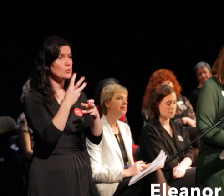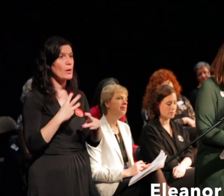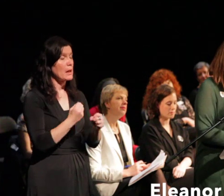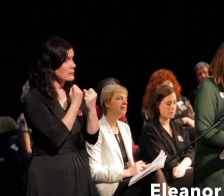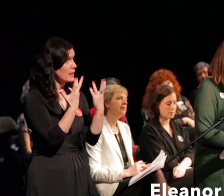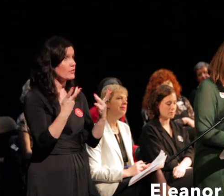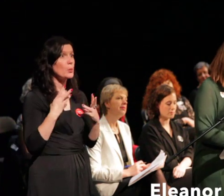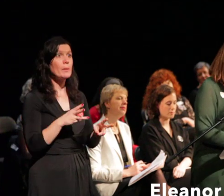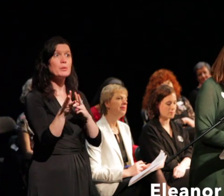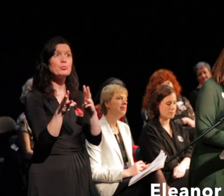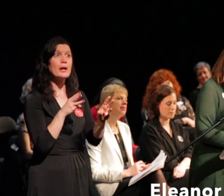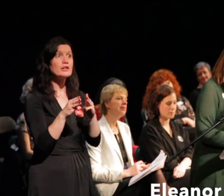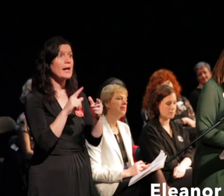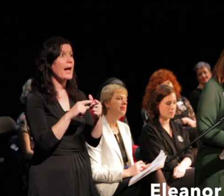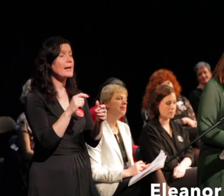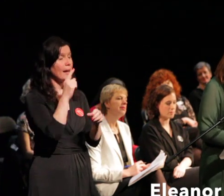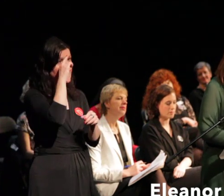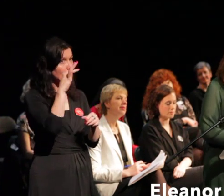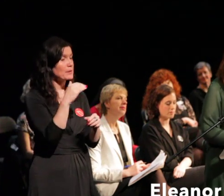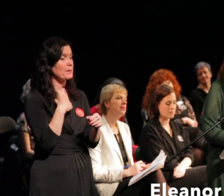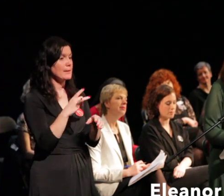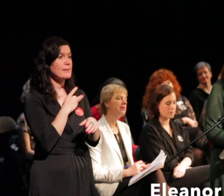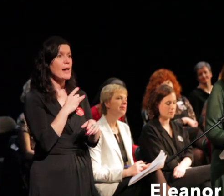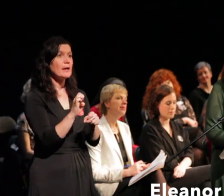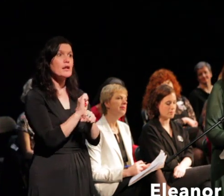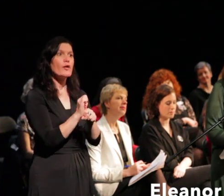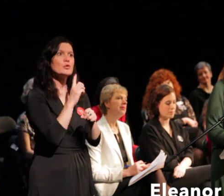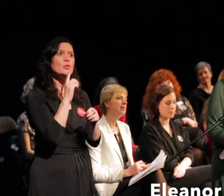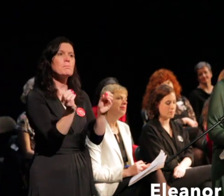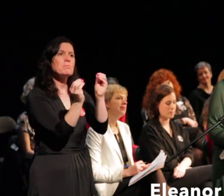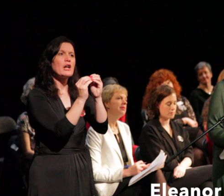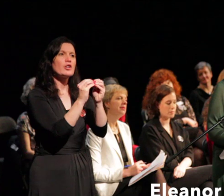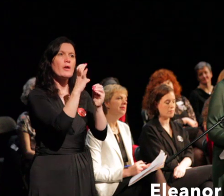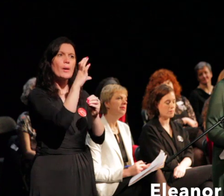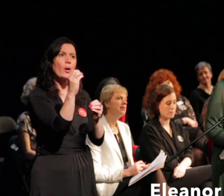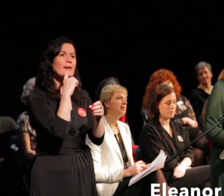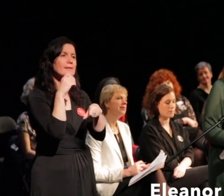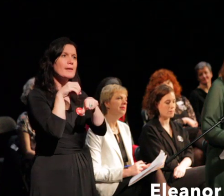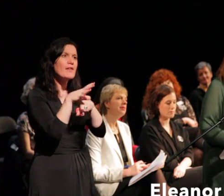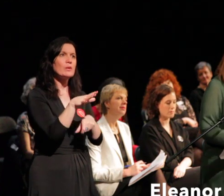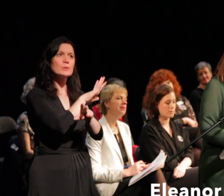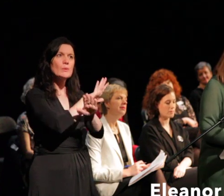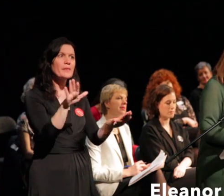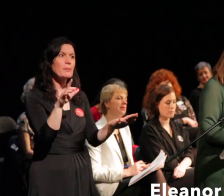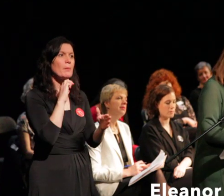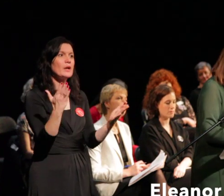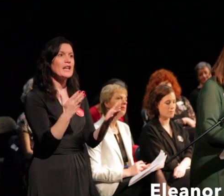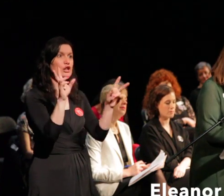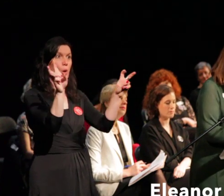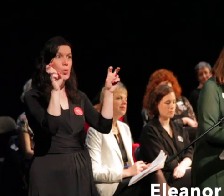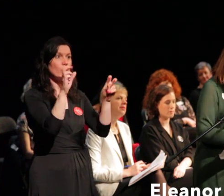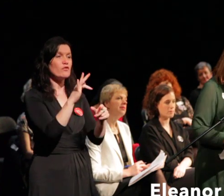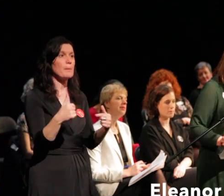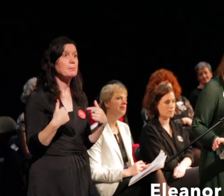Several women practitioners and academics have been kind enough to cite the company as an influence and an inspiration. But here's a quote from